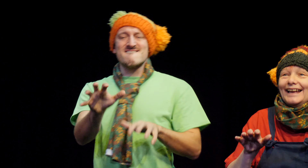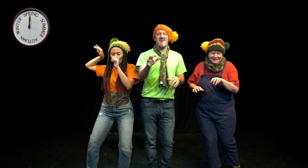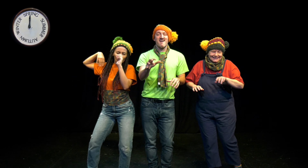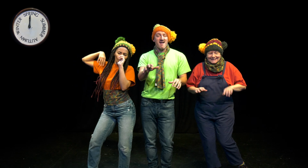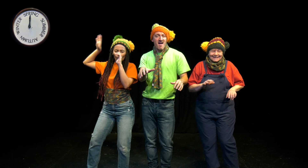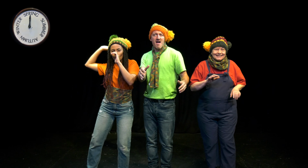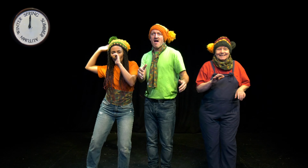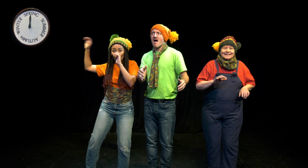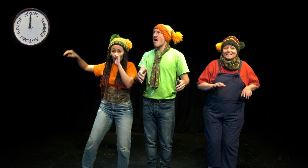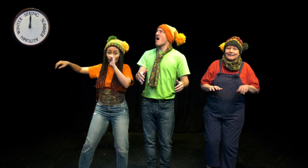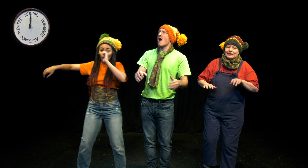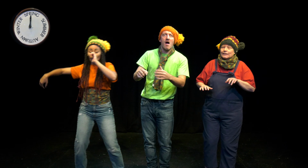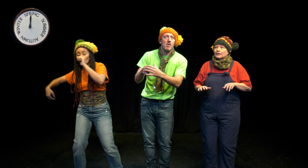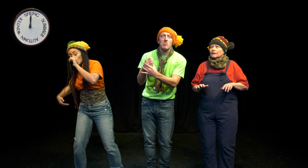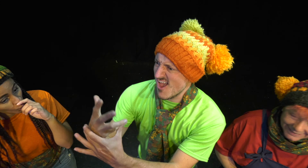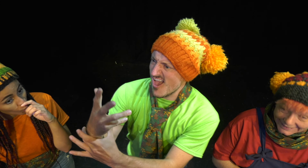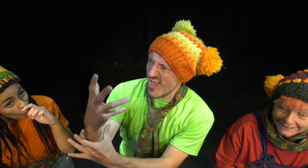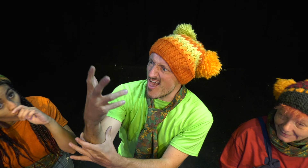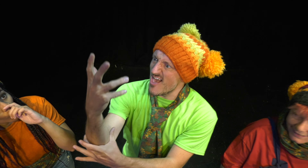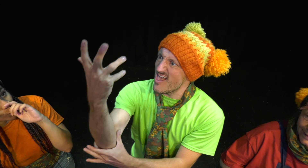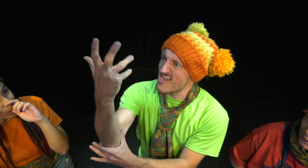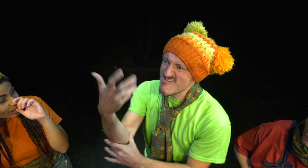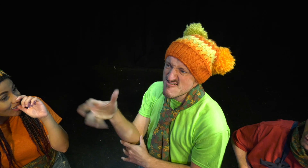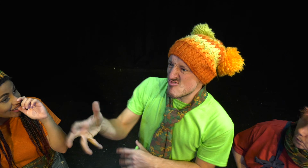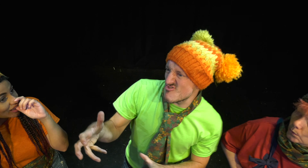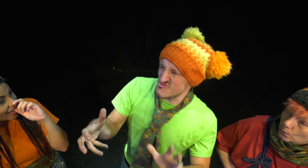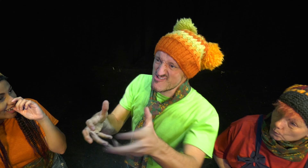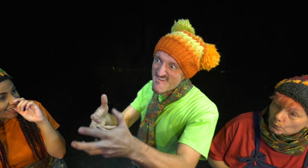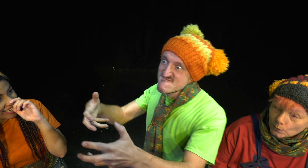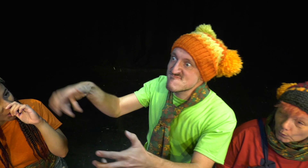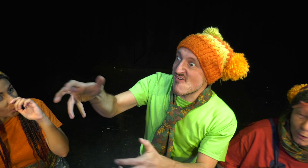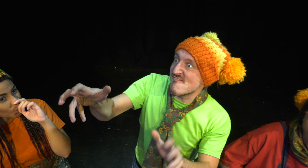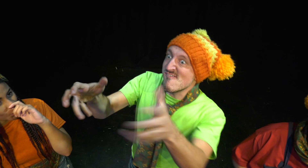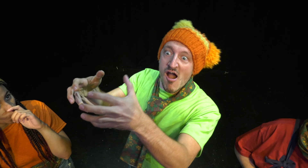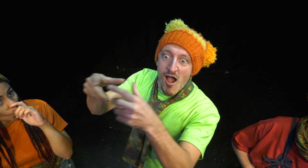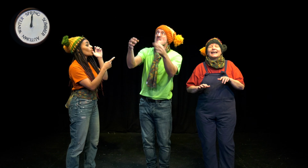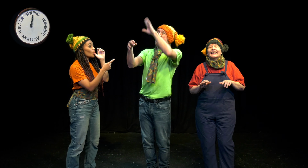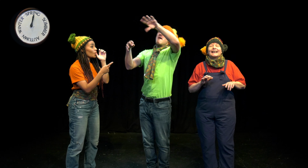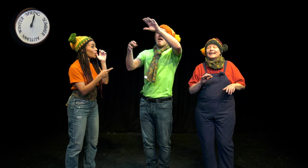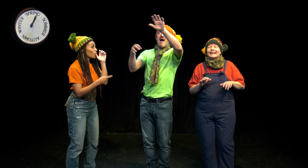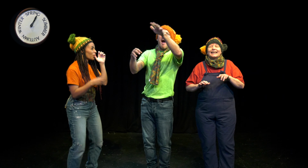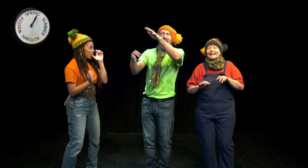Spring, climbing trees, fresh new leaves and fun.